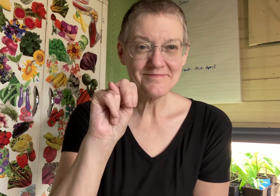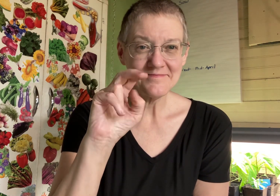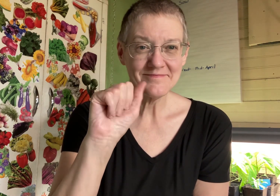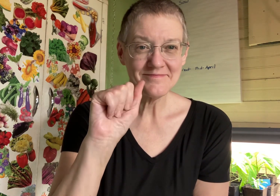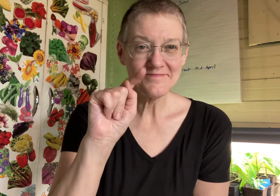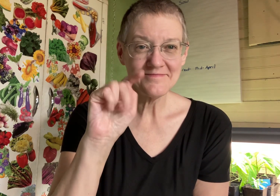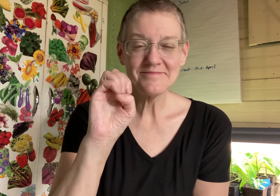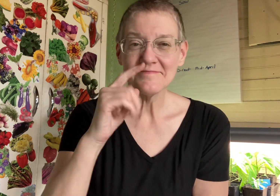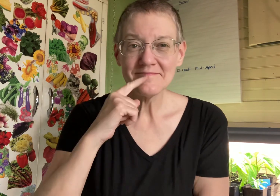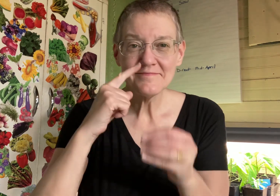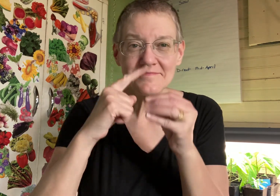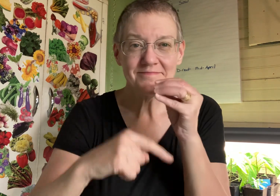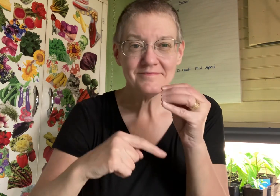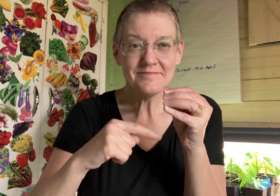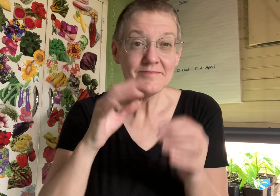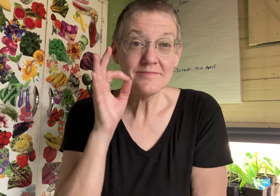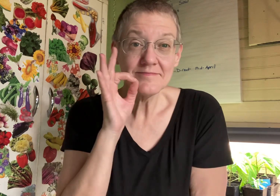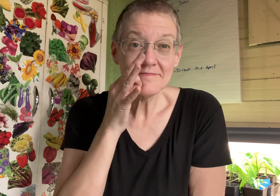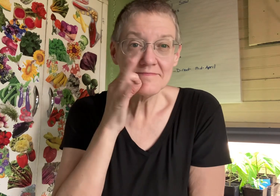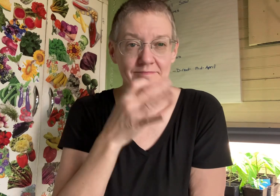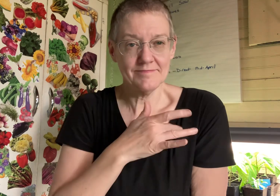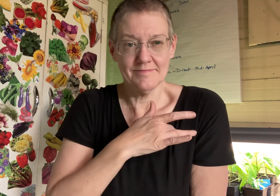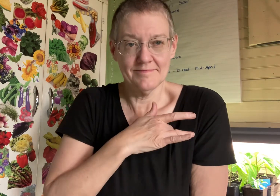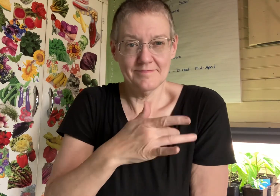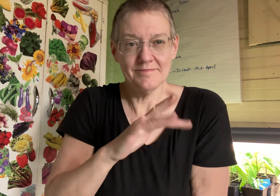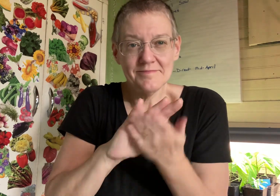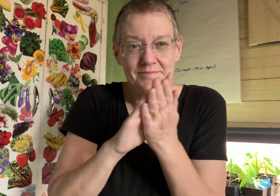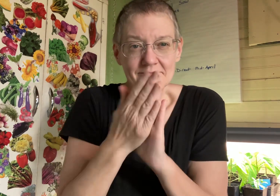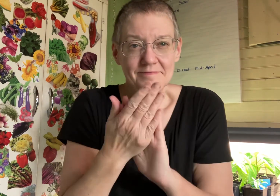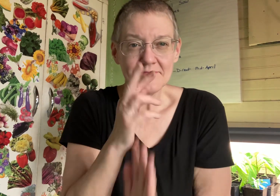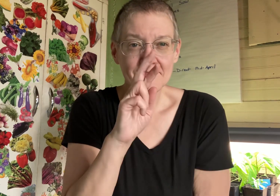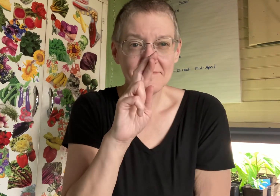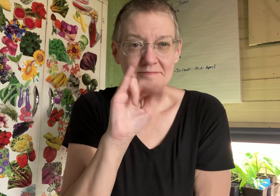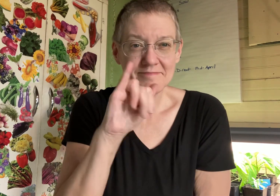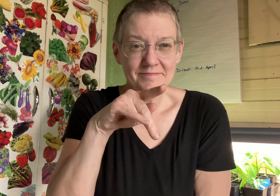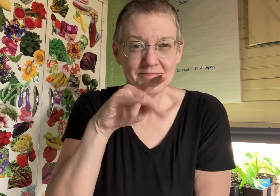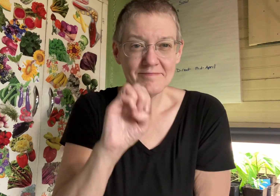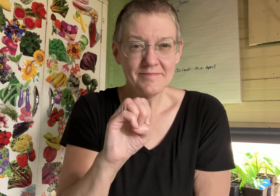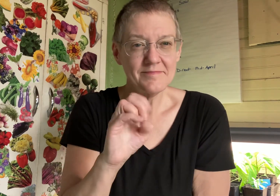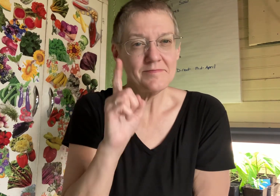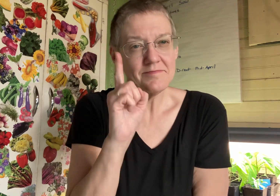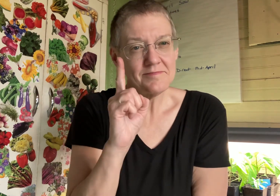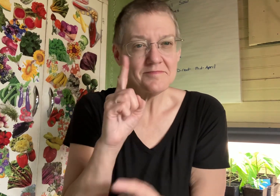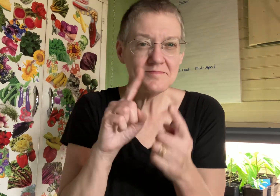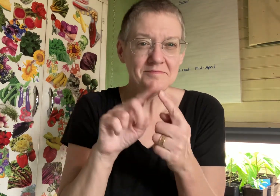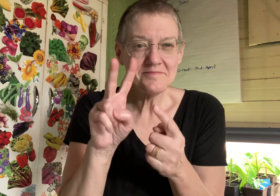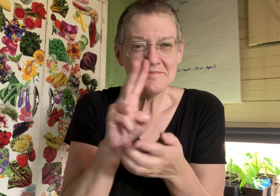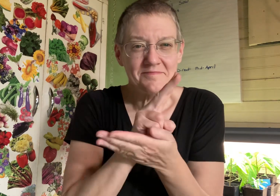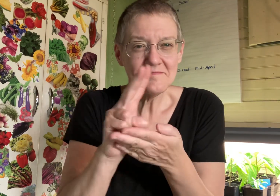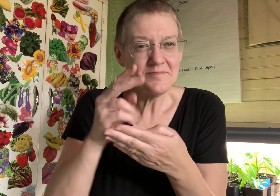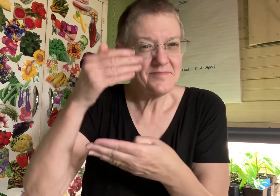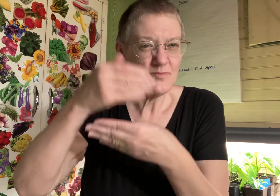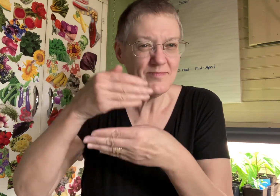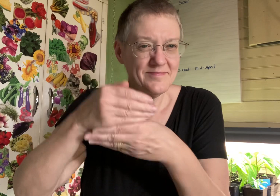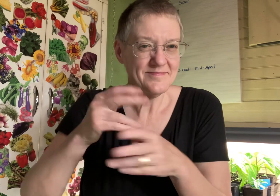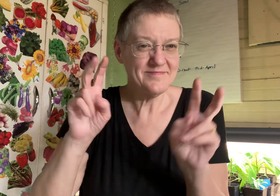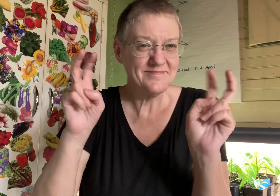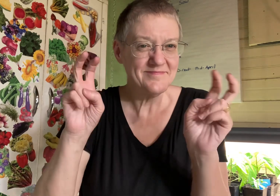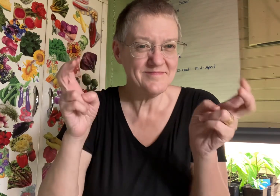Now, determinate tomatoes, the fruit tends to become ripe in about a 1 to 2 week